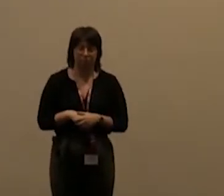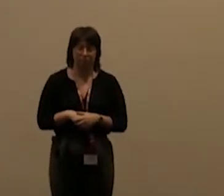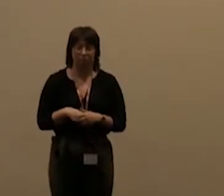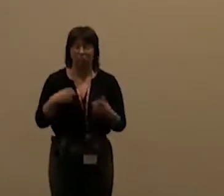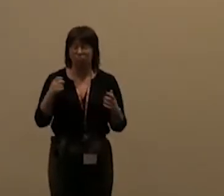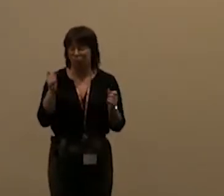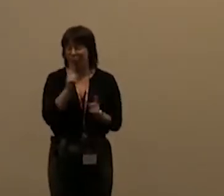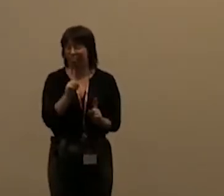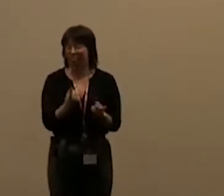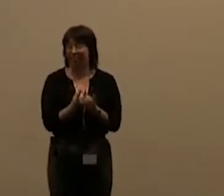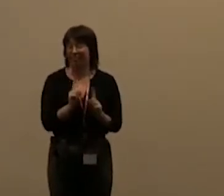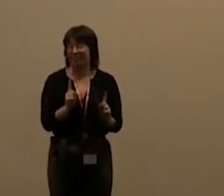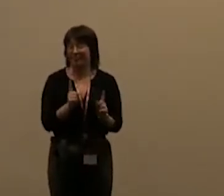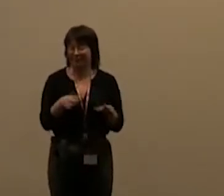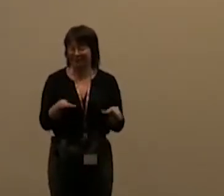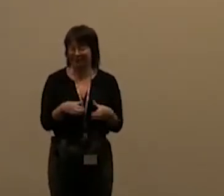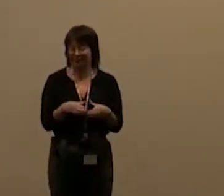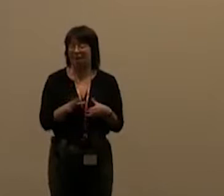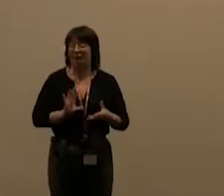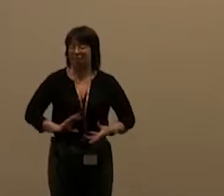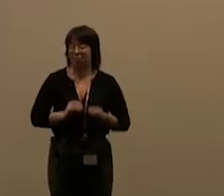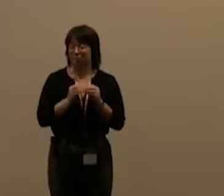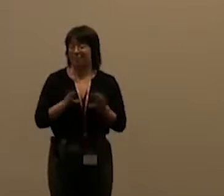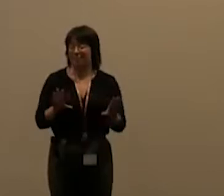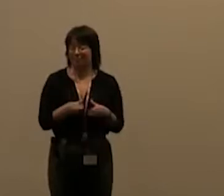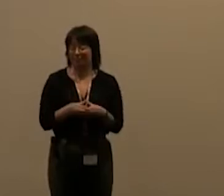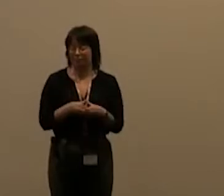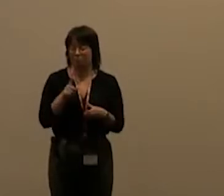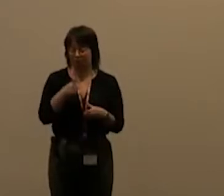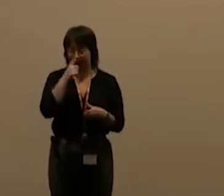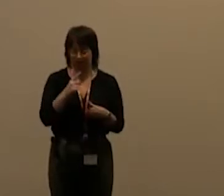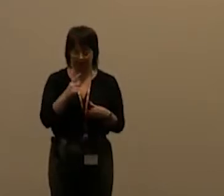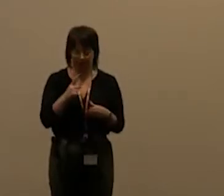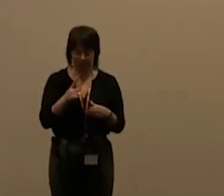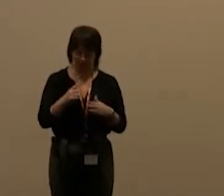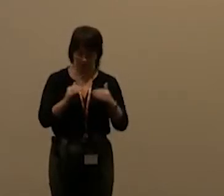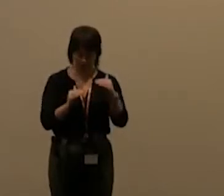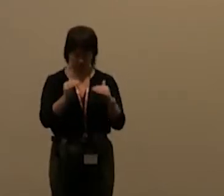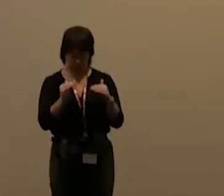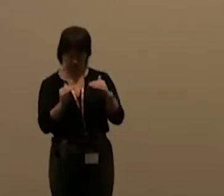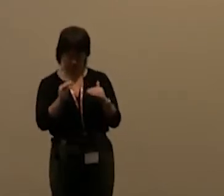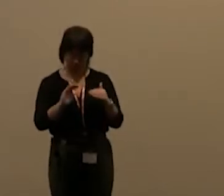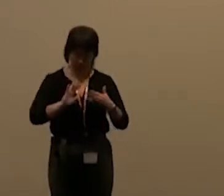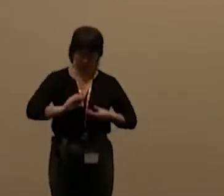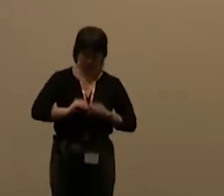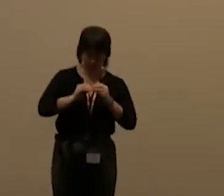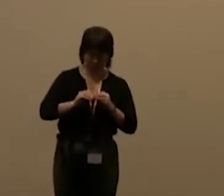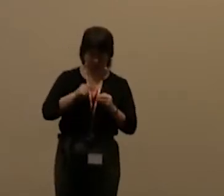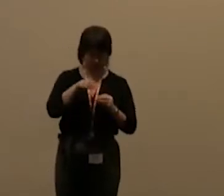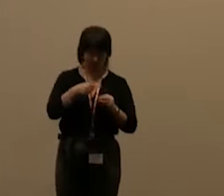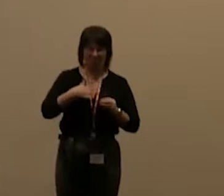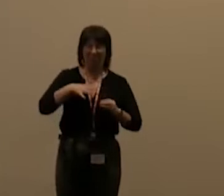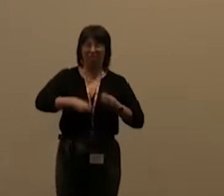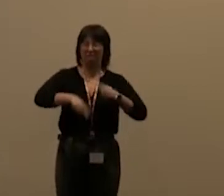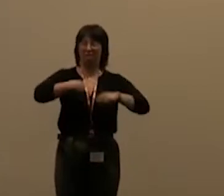cool thing, again, like I said about Teams is, and building in Teams with low code, is you can leverage what you've already built. So you don't have to start from scratch, like, oh